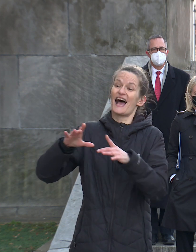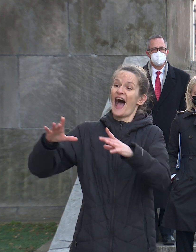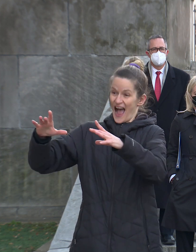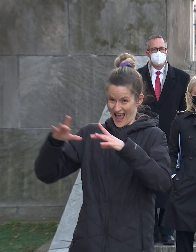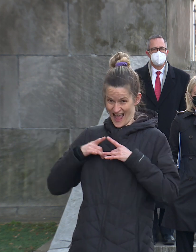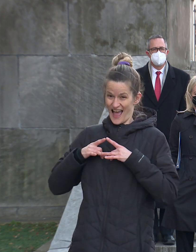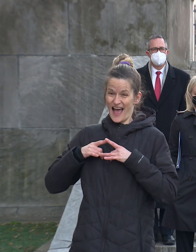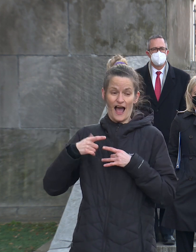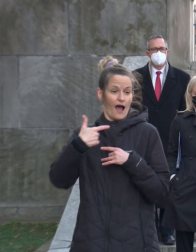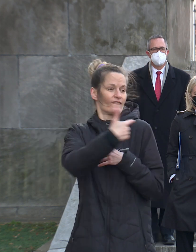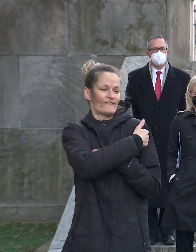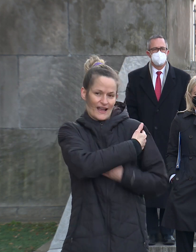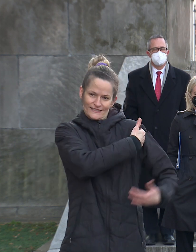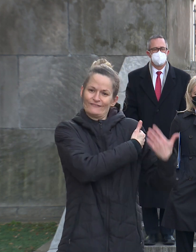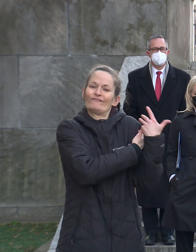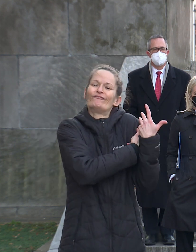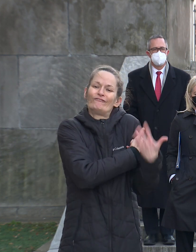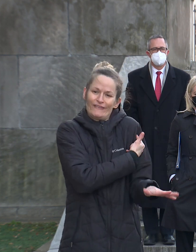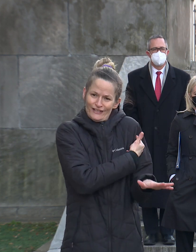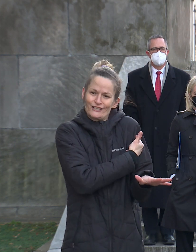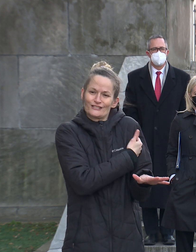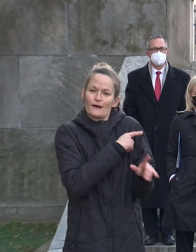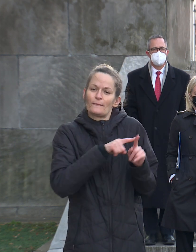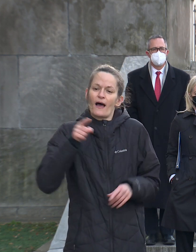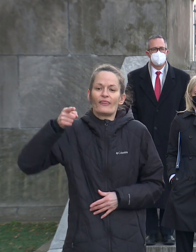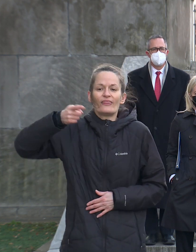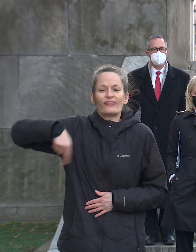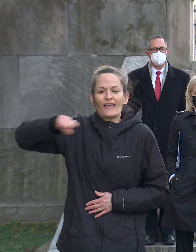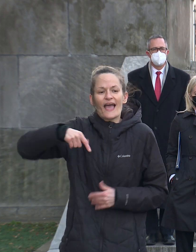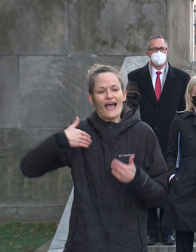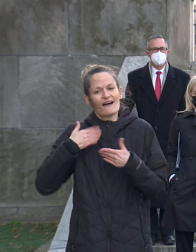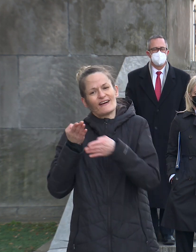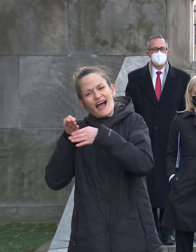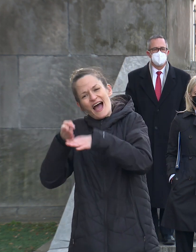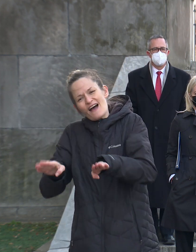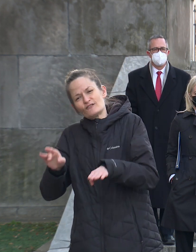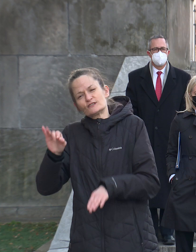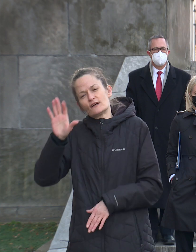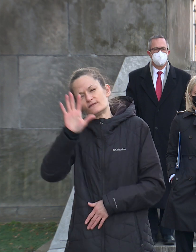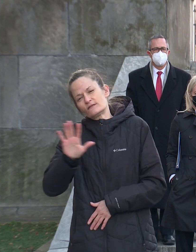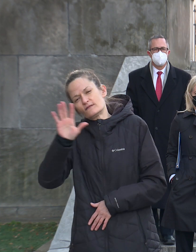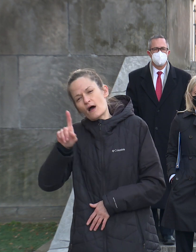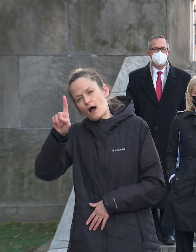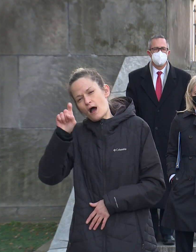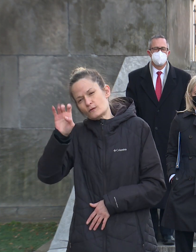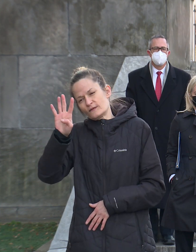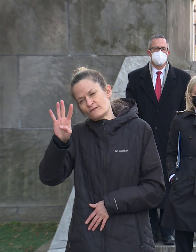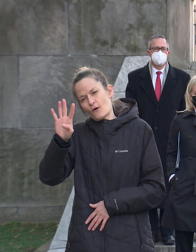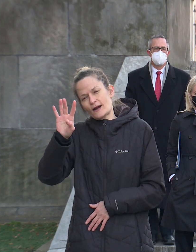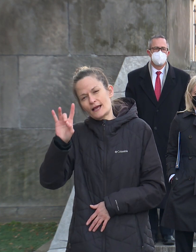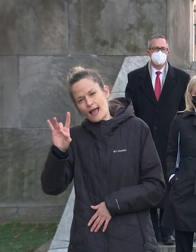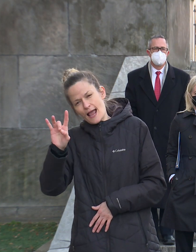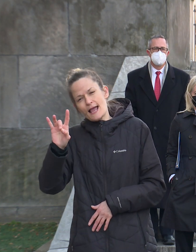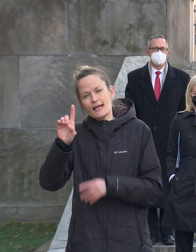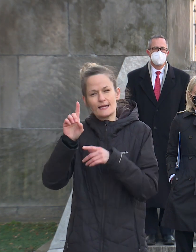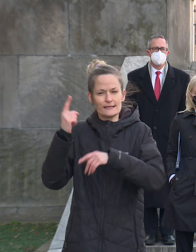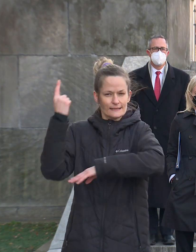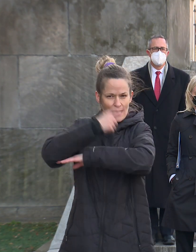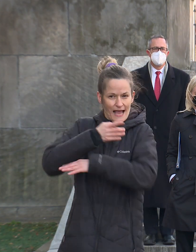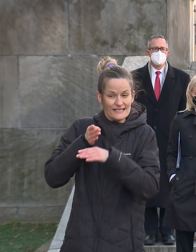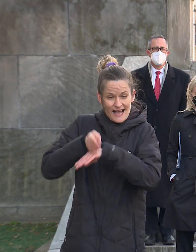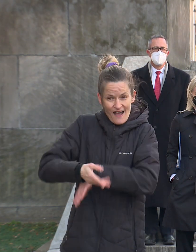they're 148 days on average out from their last vaccine. They have not received their